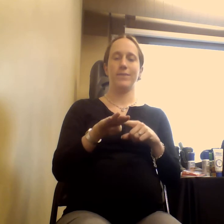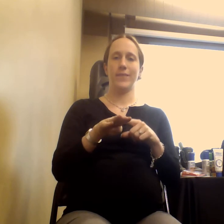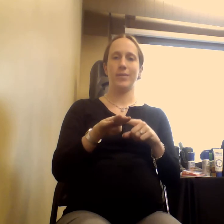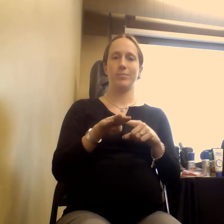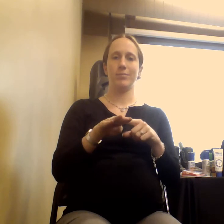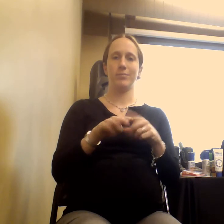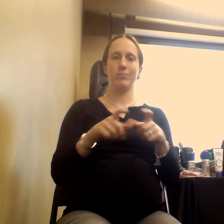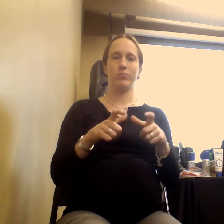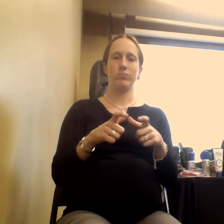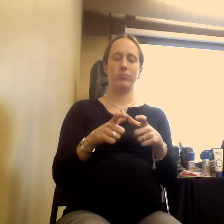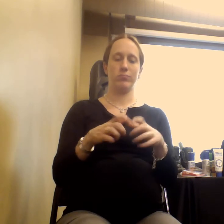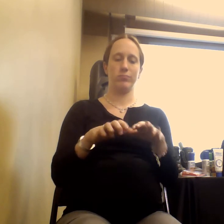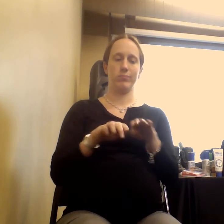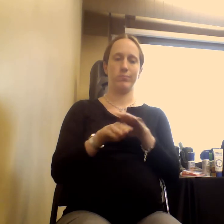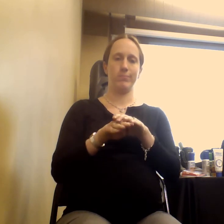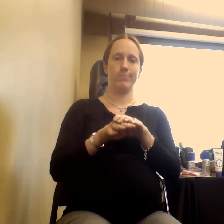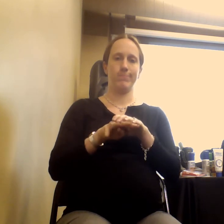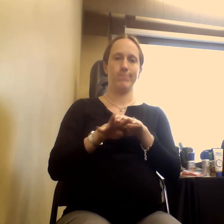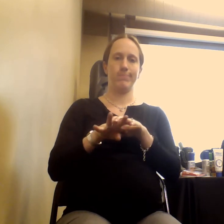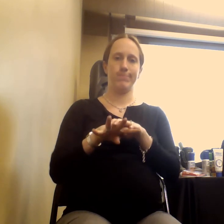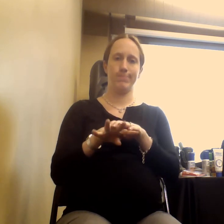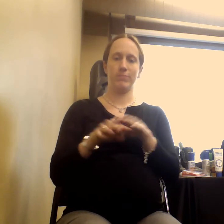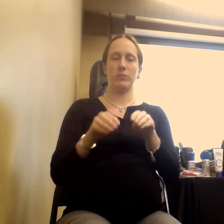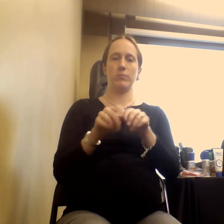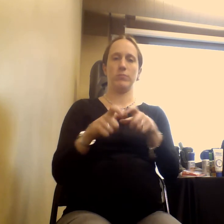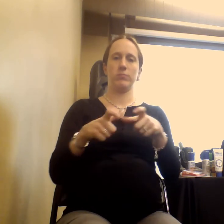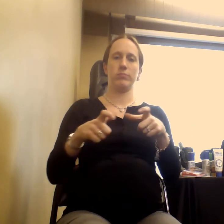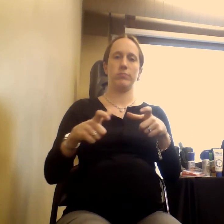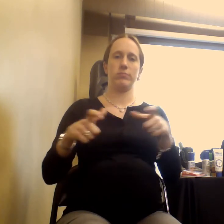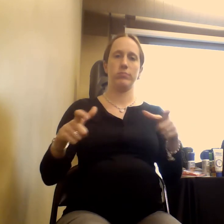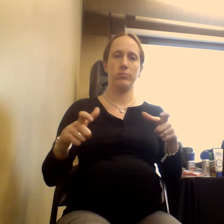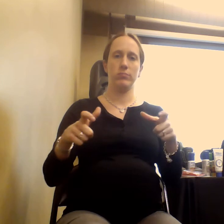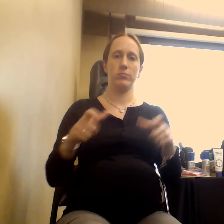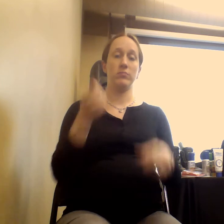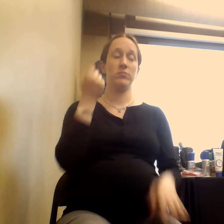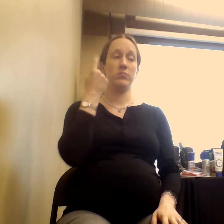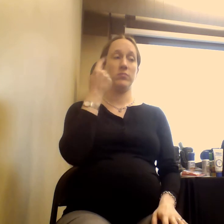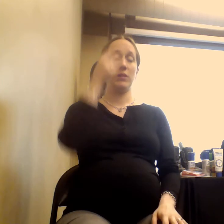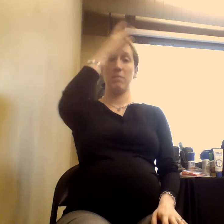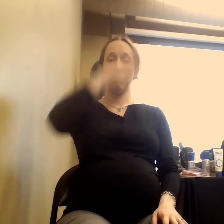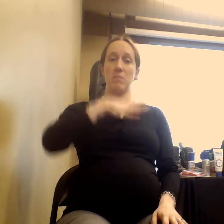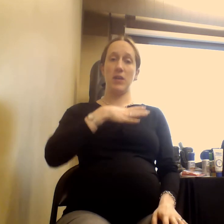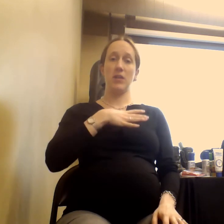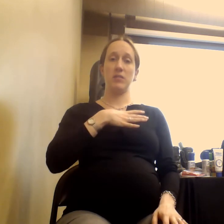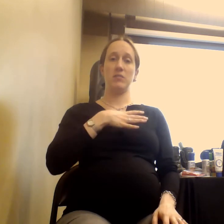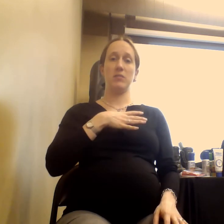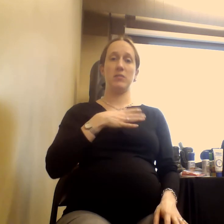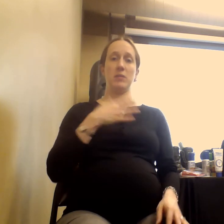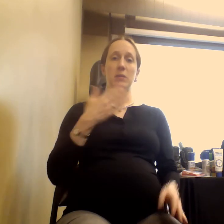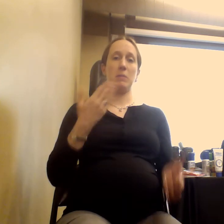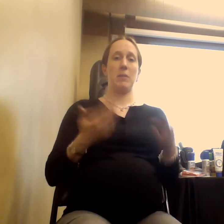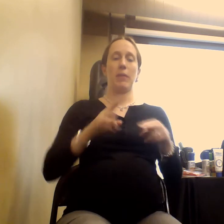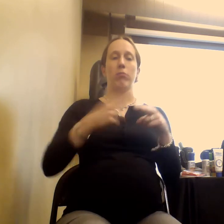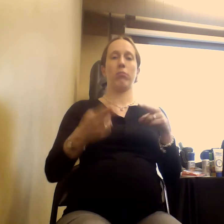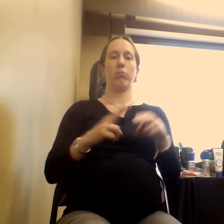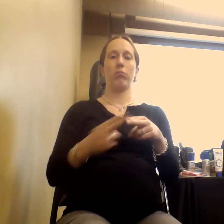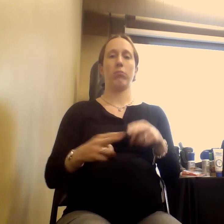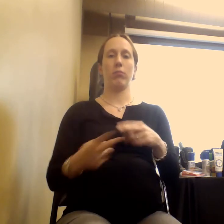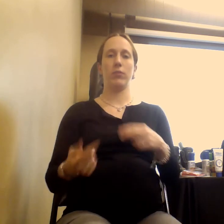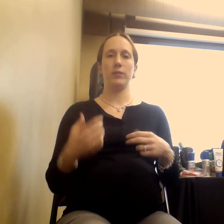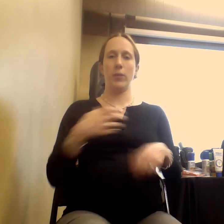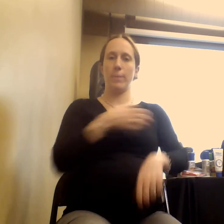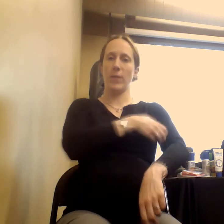especially in men, when they start losing muscle mass, their feet get skinnier. And they just don't realize that that heel is slipping as much. So